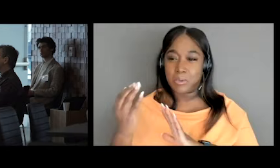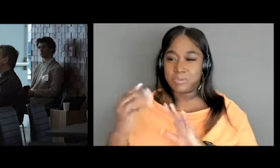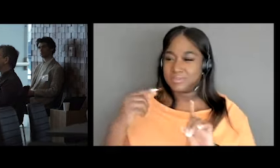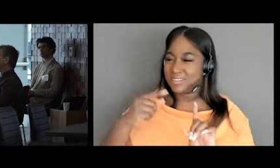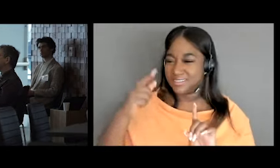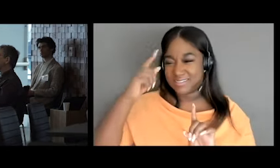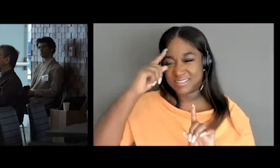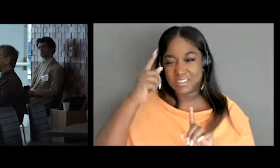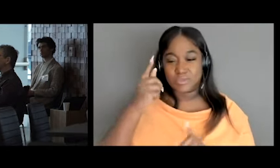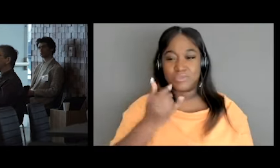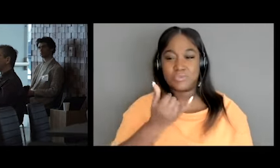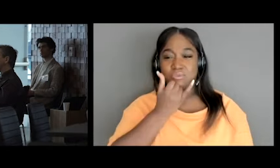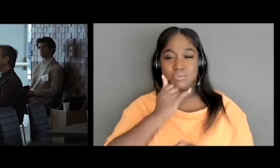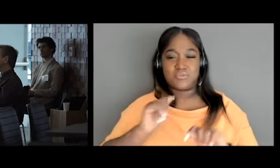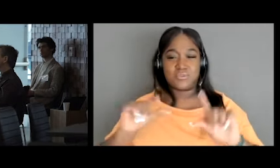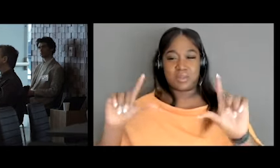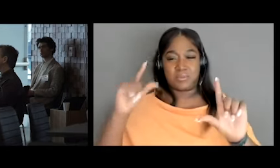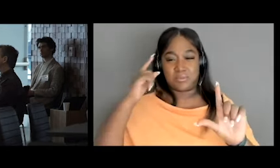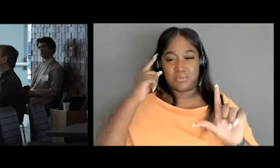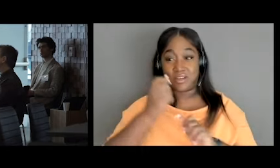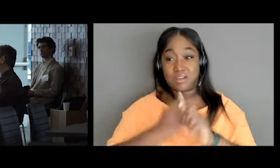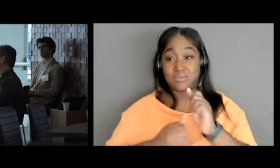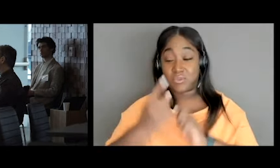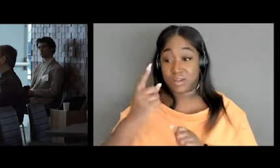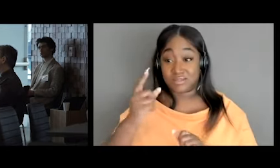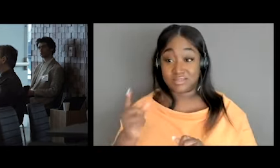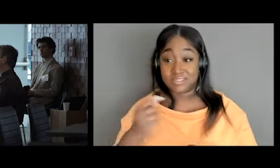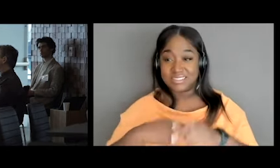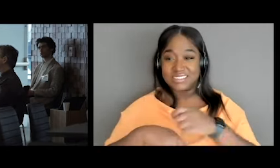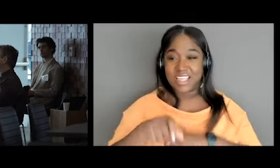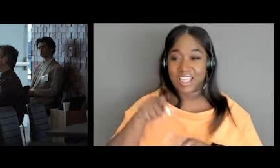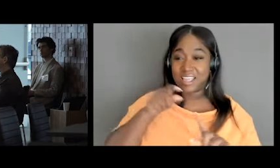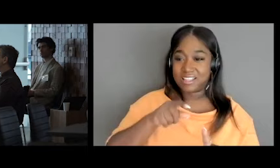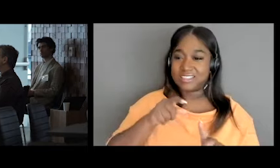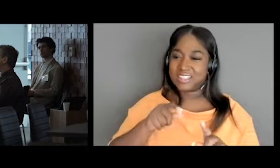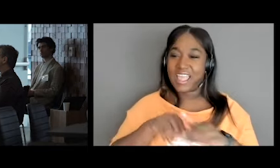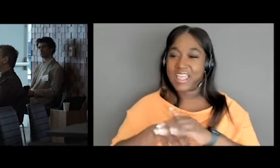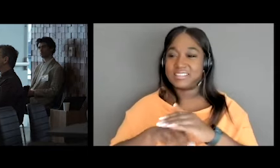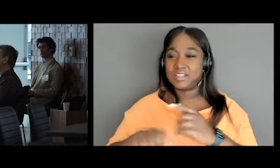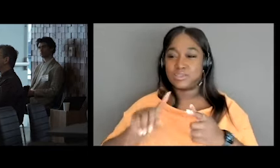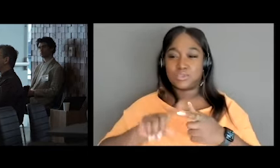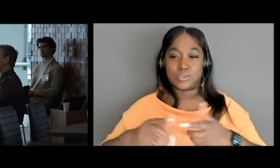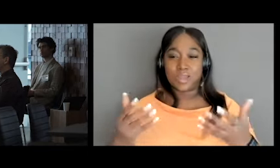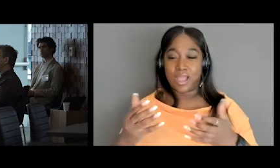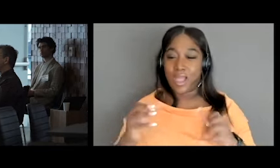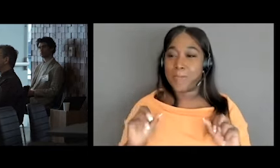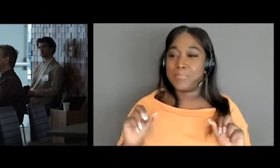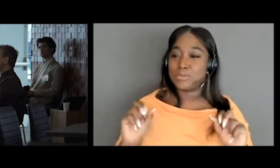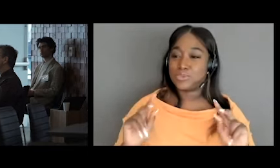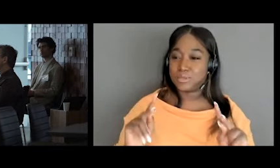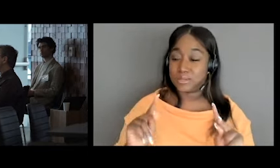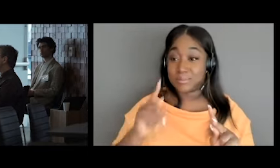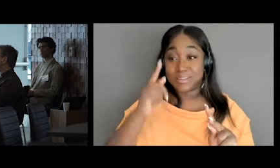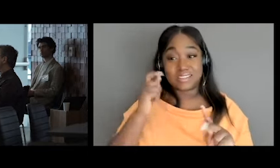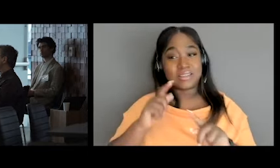everybody. I think the real term we should have is access to opportunity, because depending on who you are, some